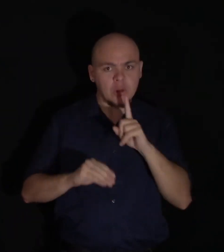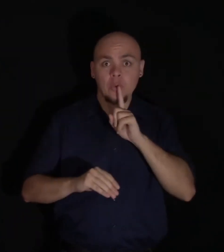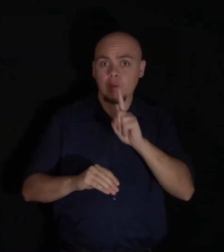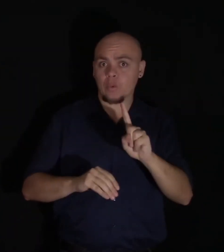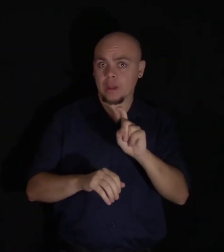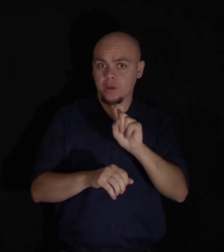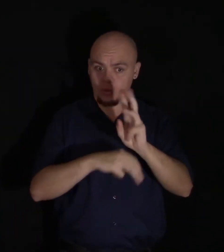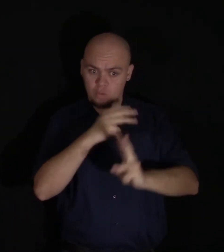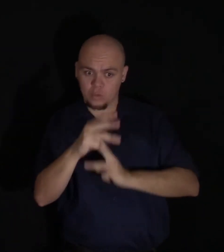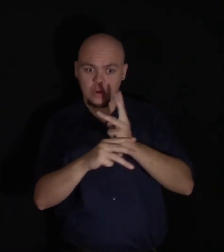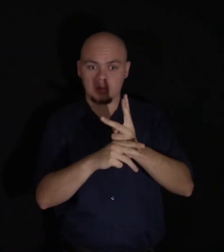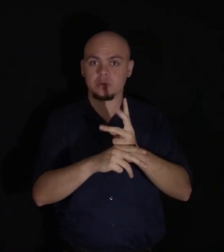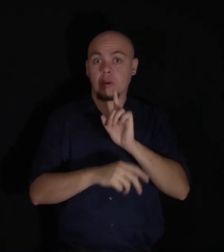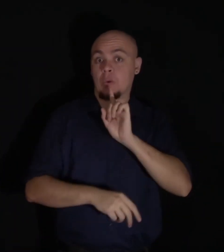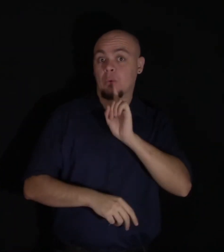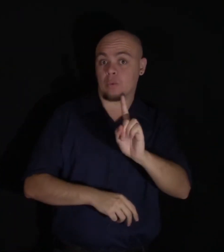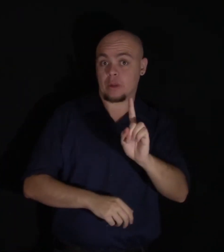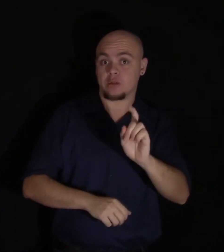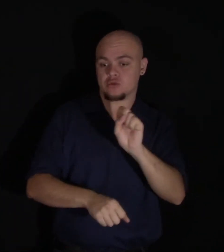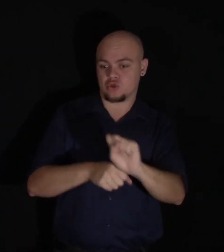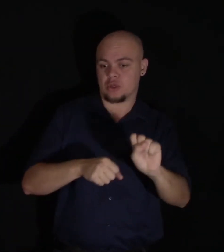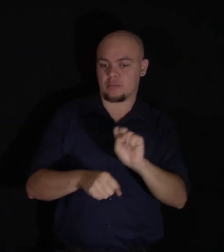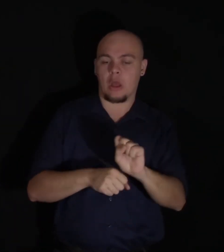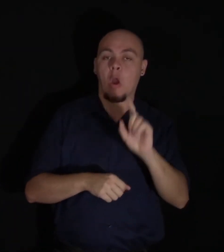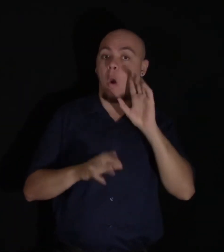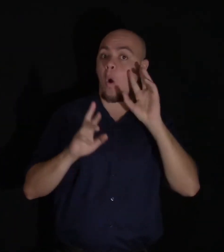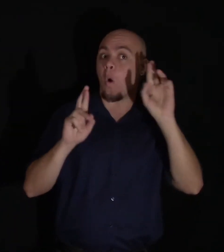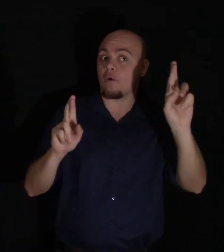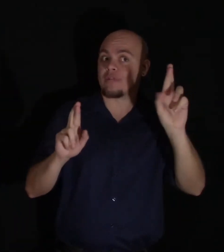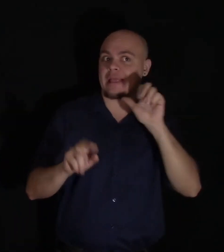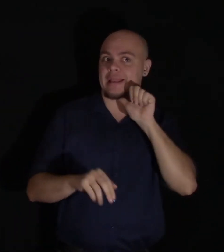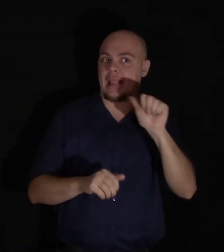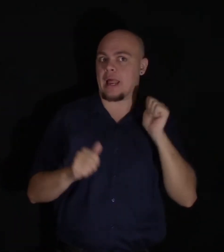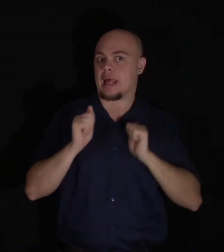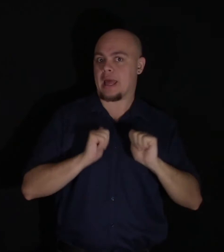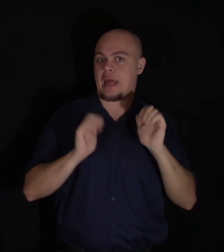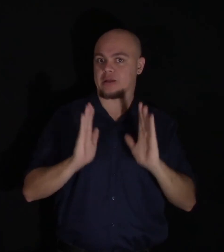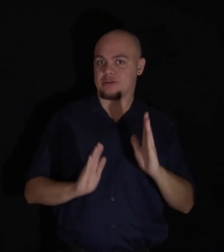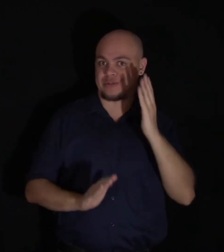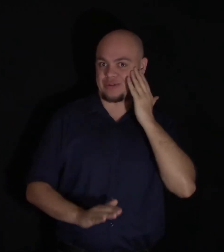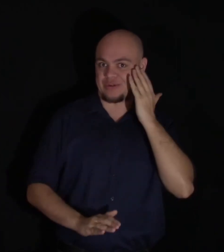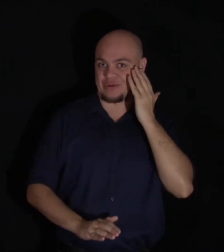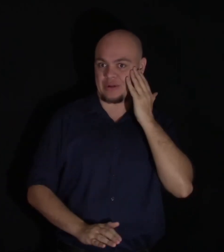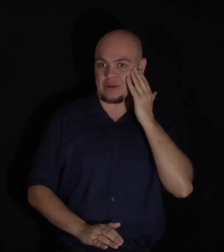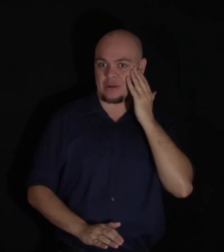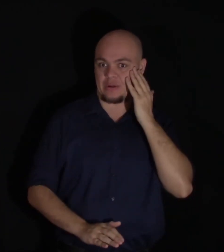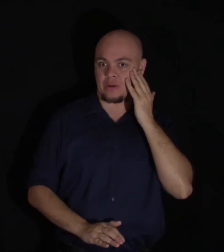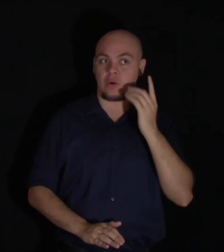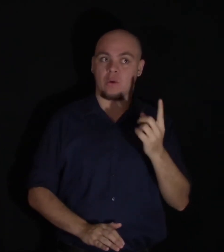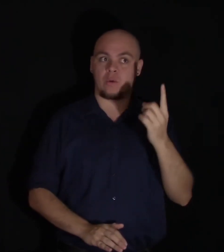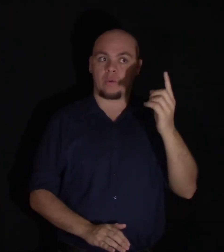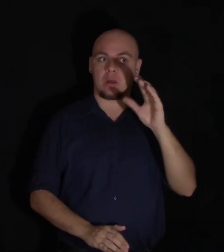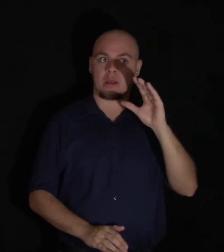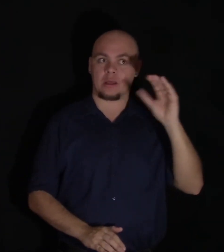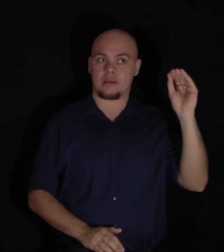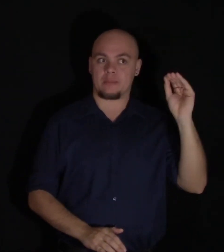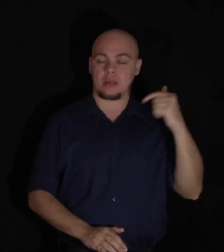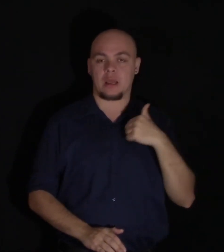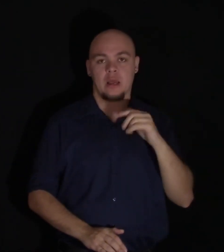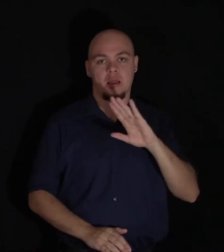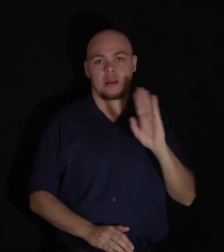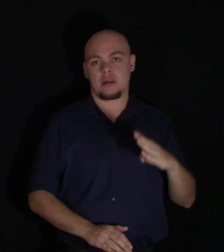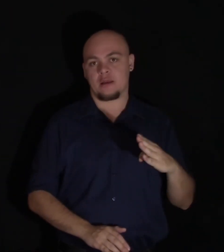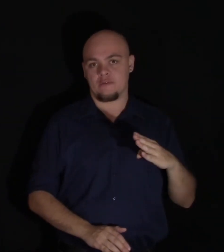hopefully not actors, because we all know, especially recently from a car company that shall remain nameless and I shall never buy a